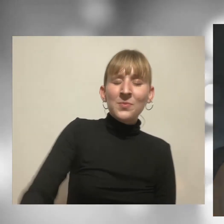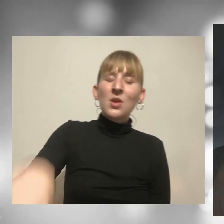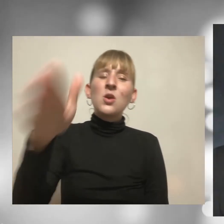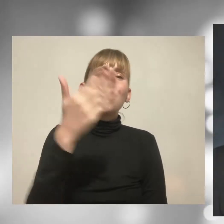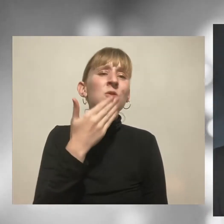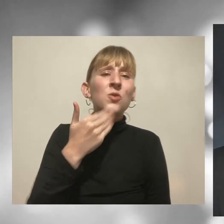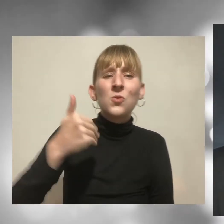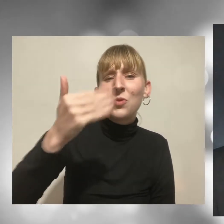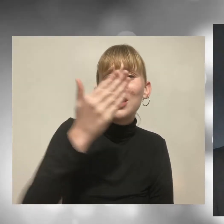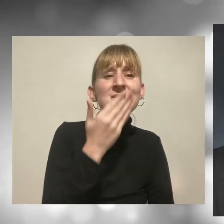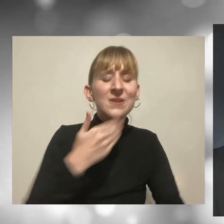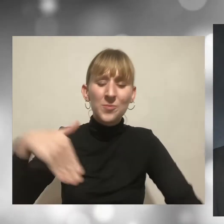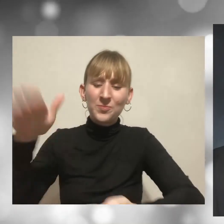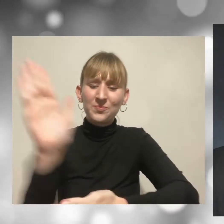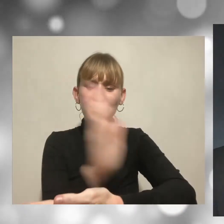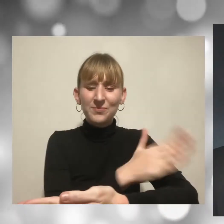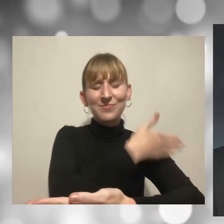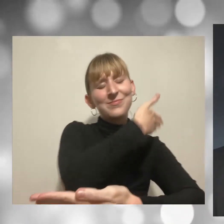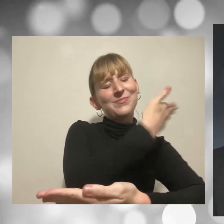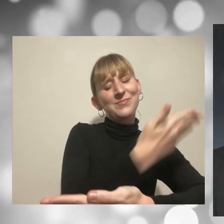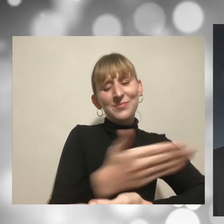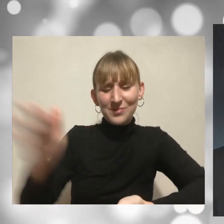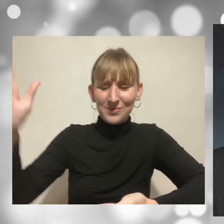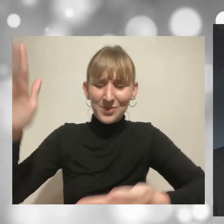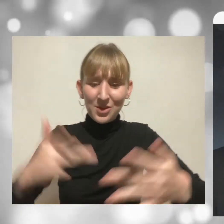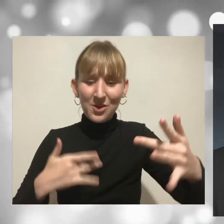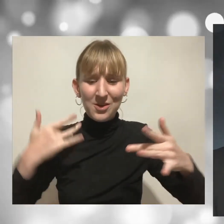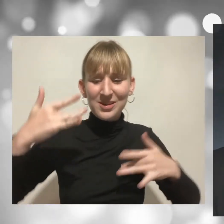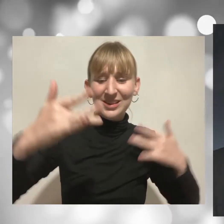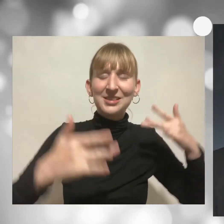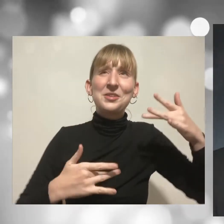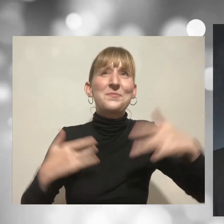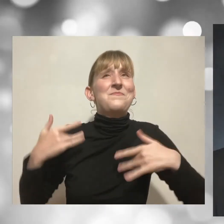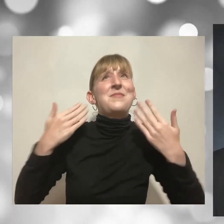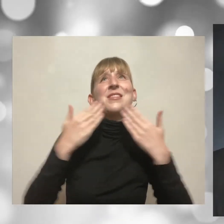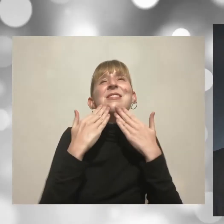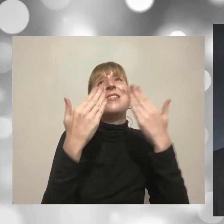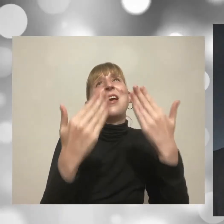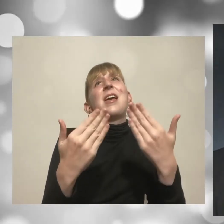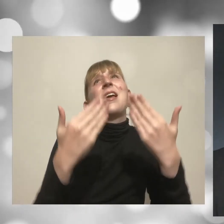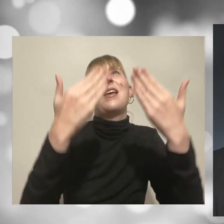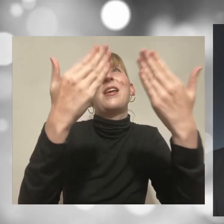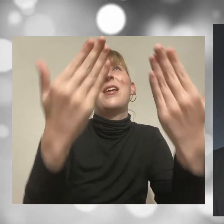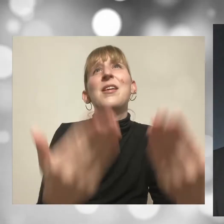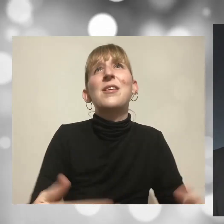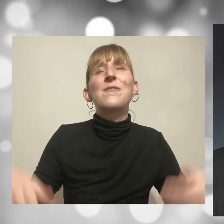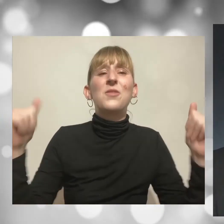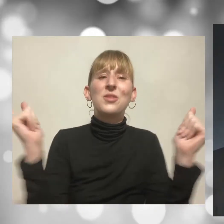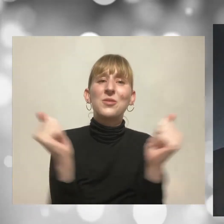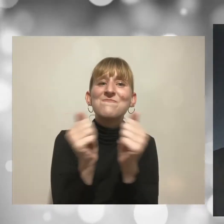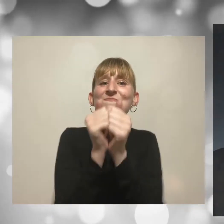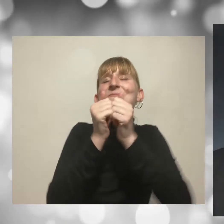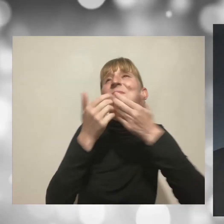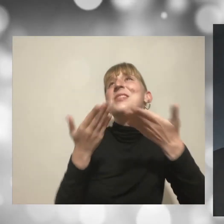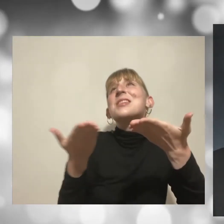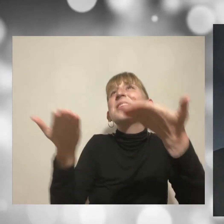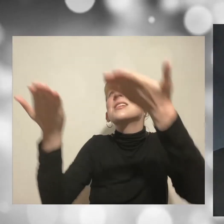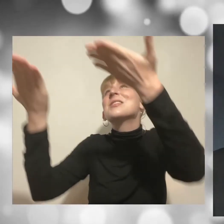Sweet hymns of joy in grateful chorus